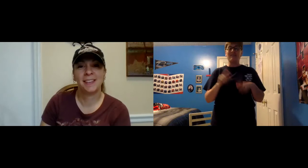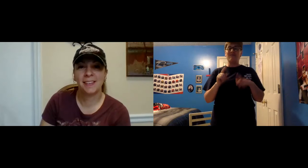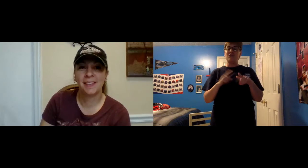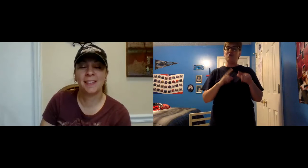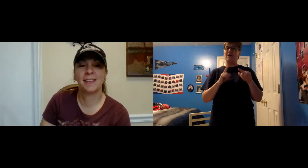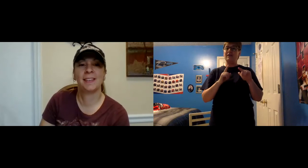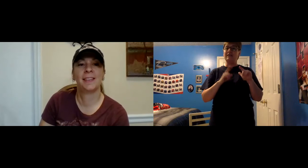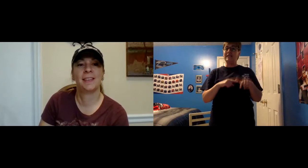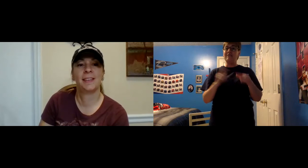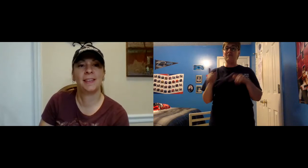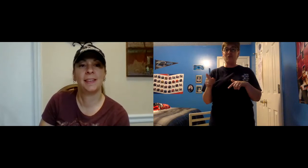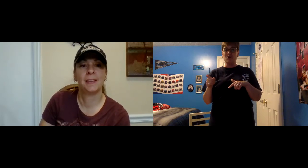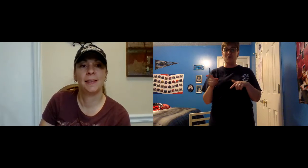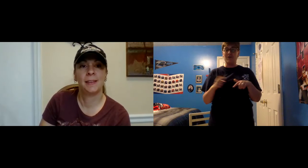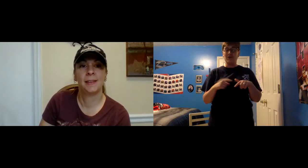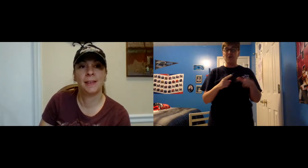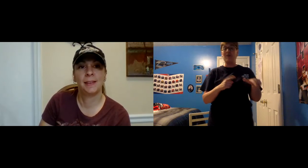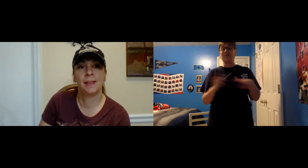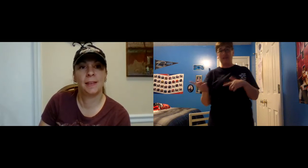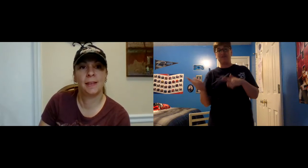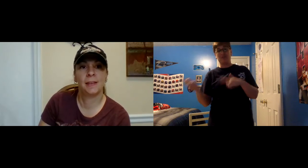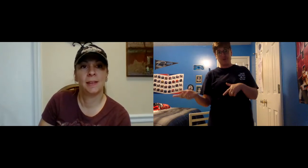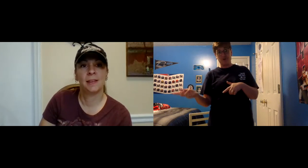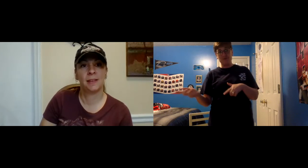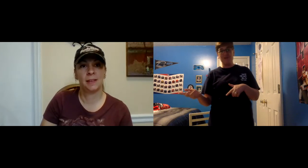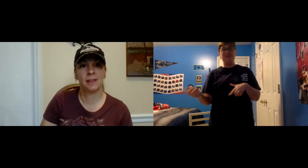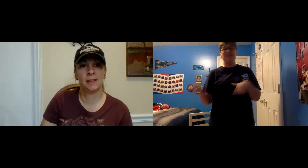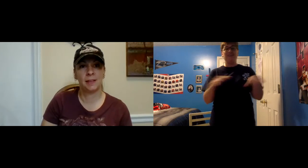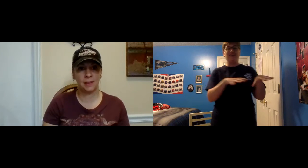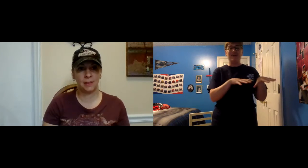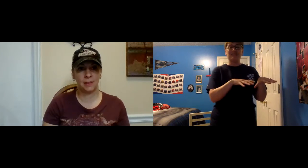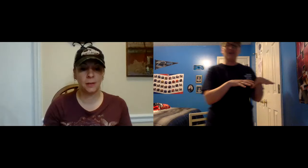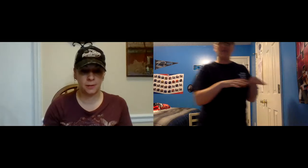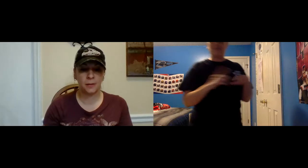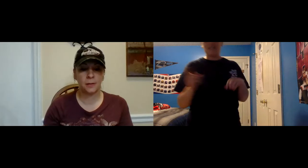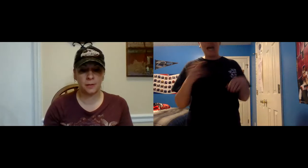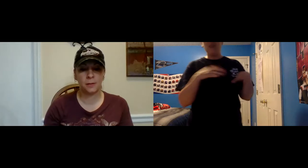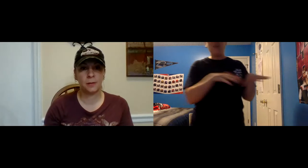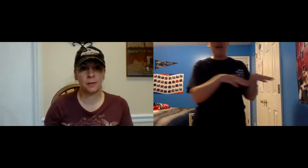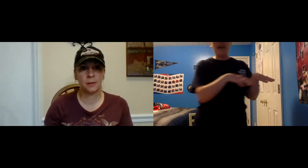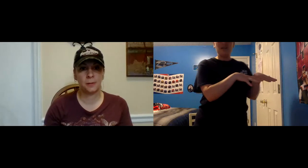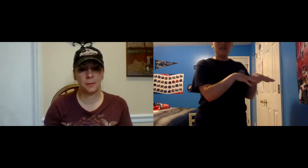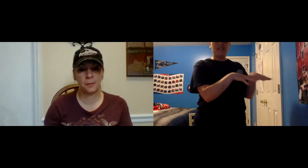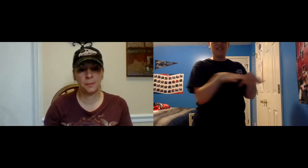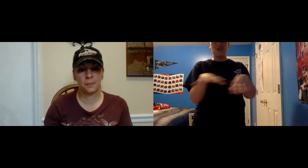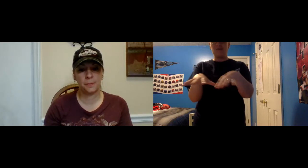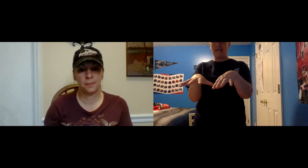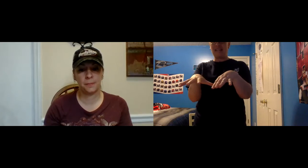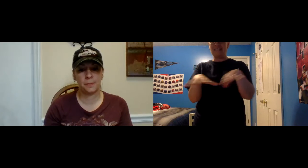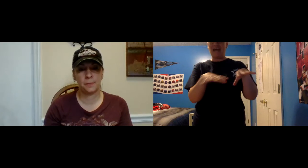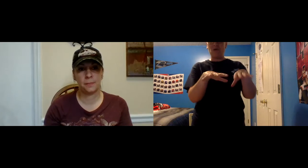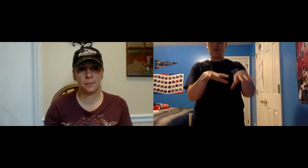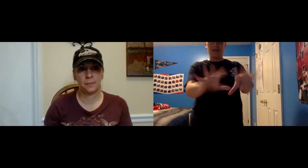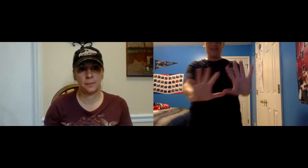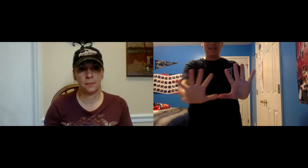Versus if you leave the room, you have left the room. All right, so the way I do it is I start my